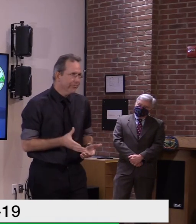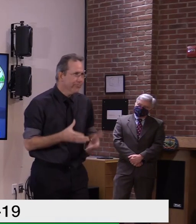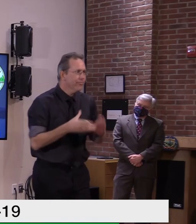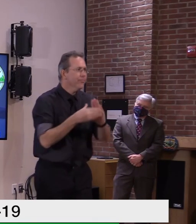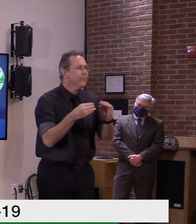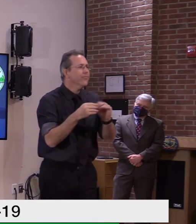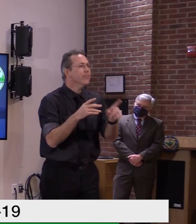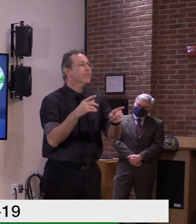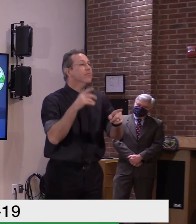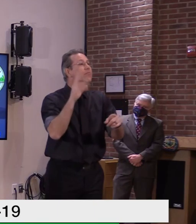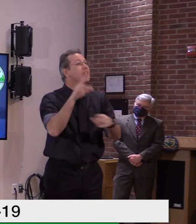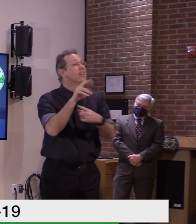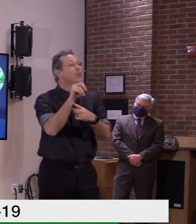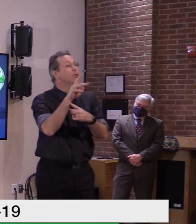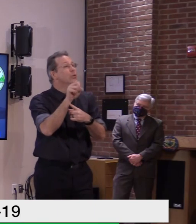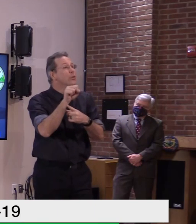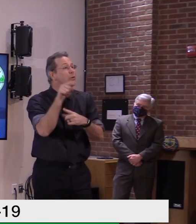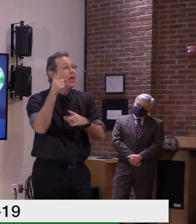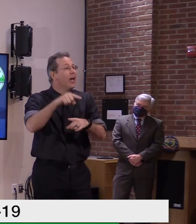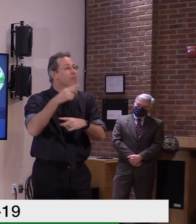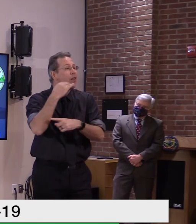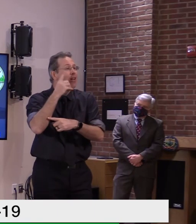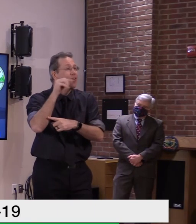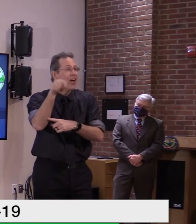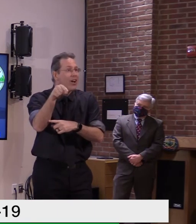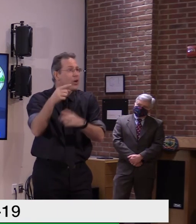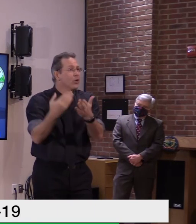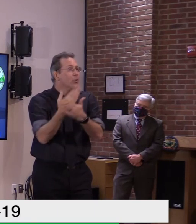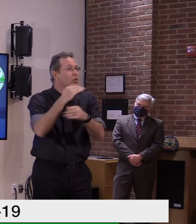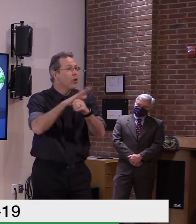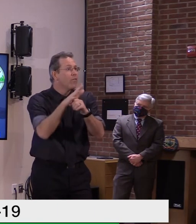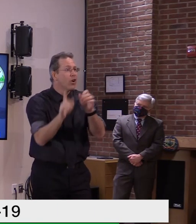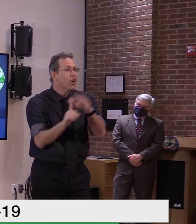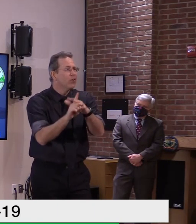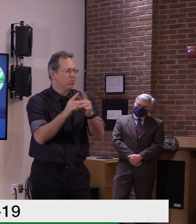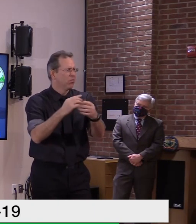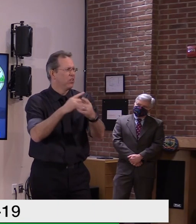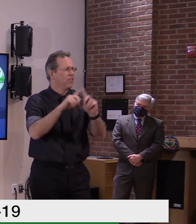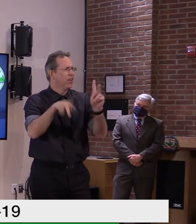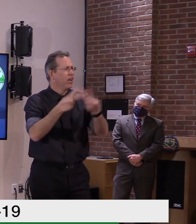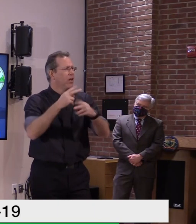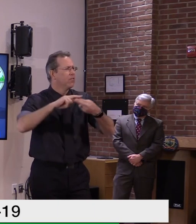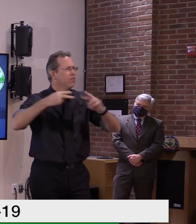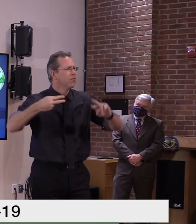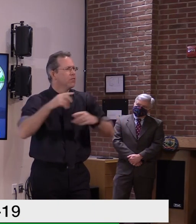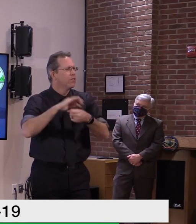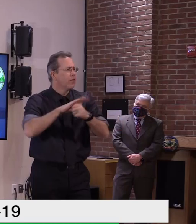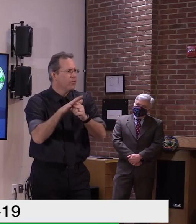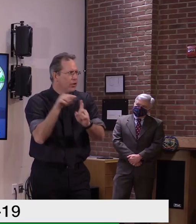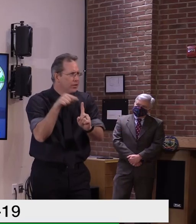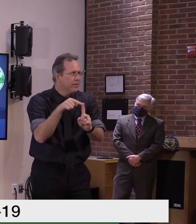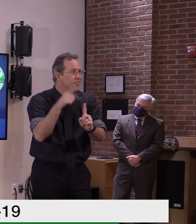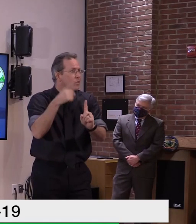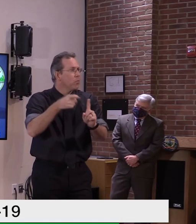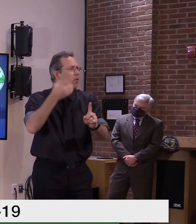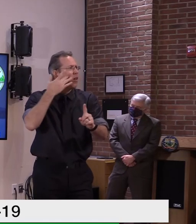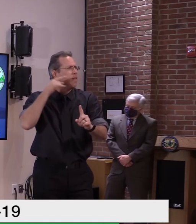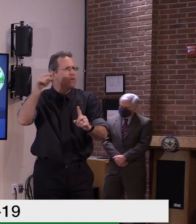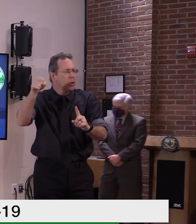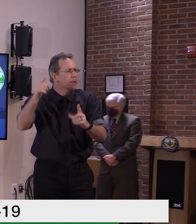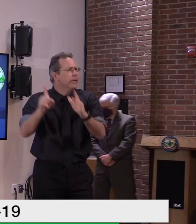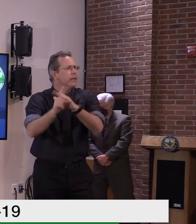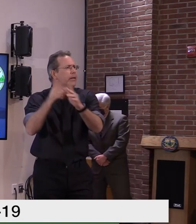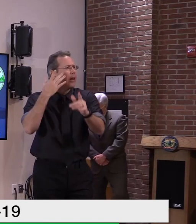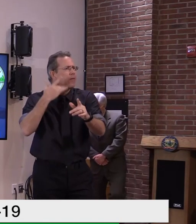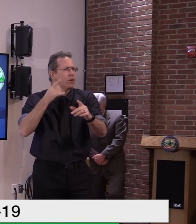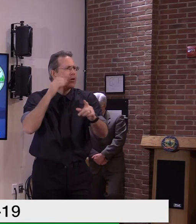California for this new strain, which has a variety of different numbers and letters it's going by. The one I've